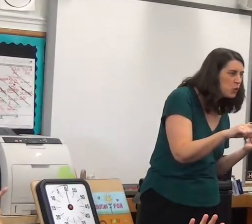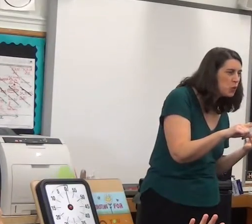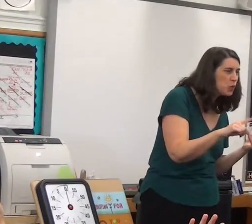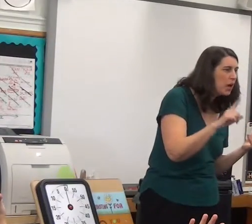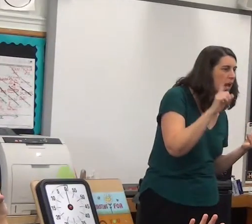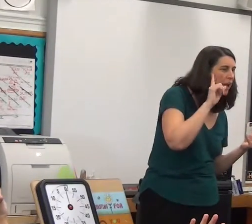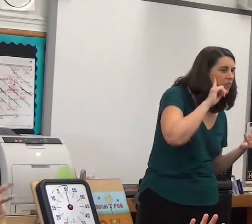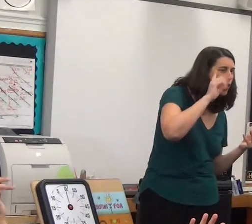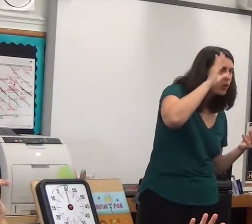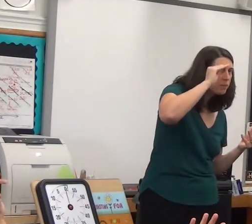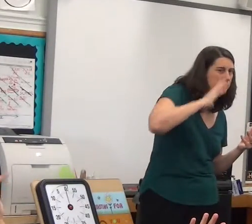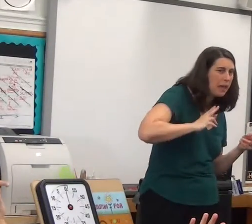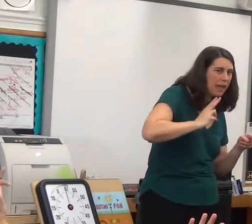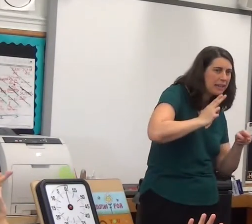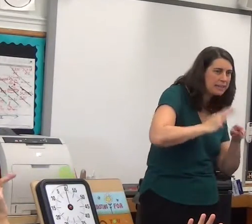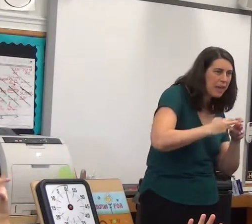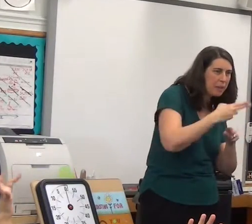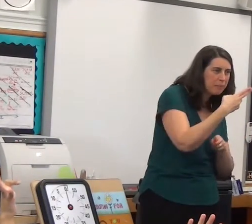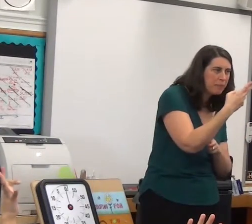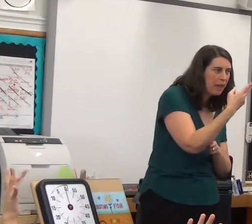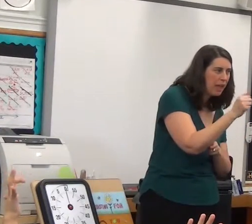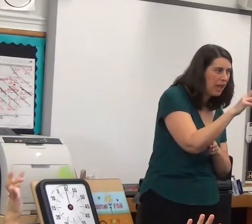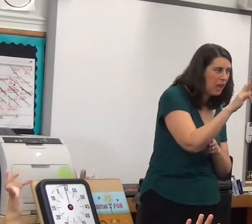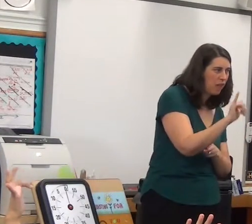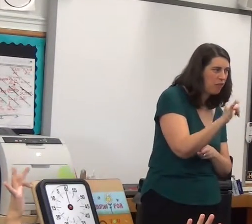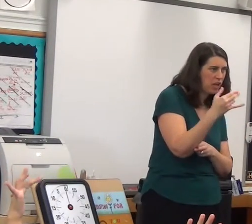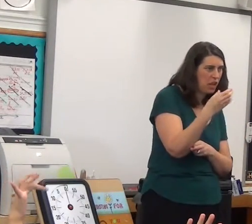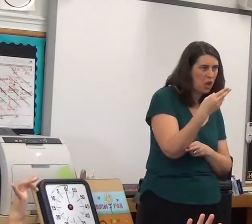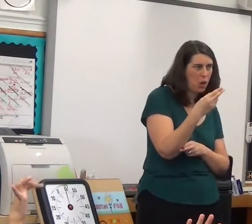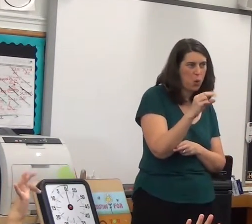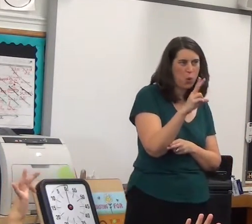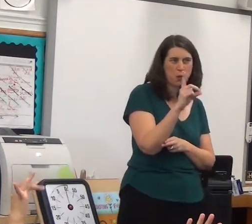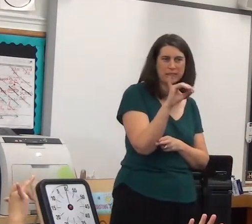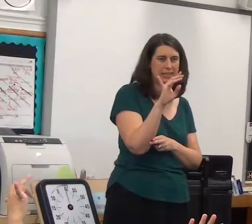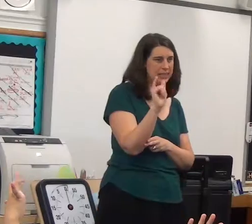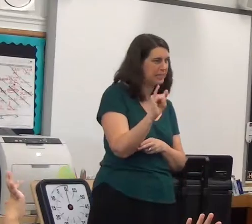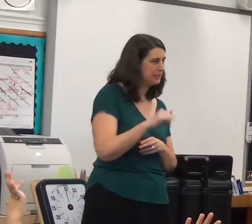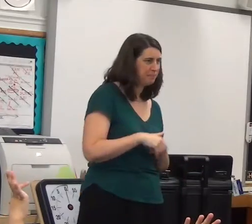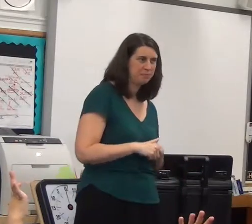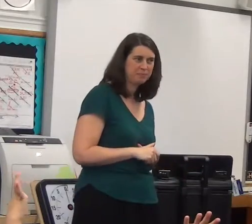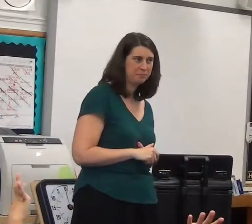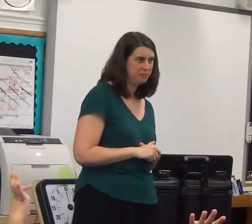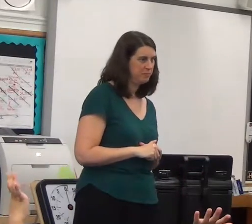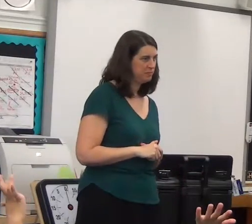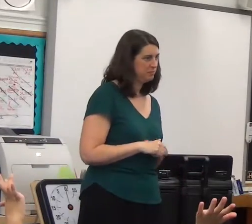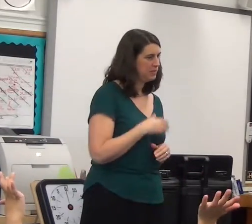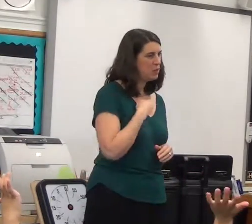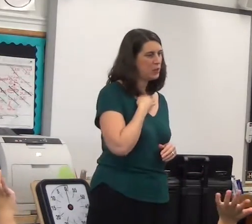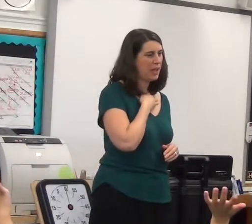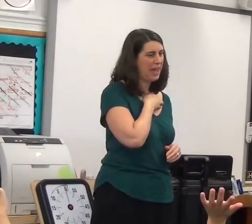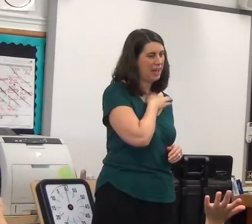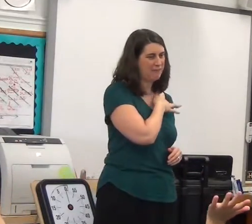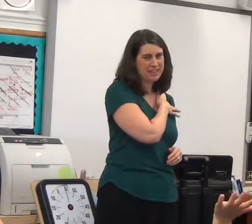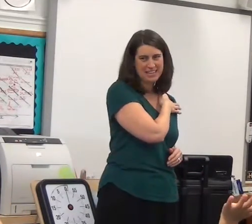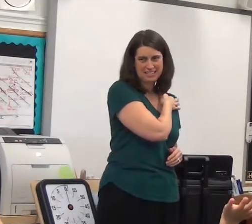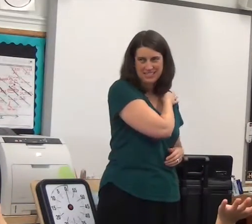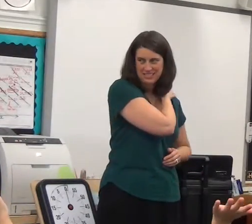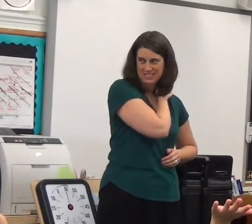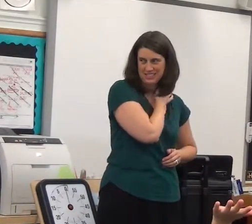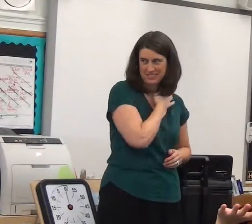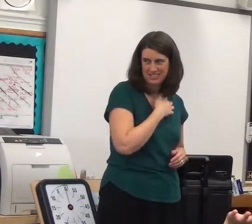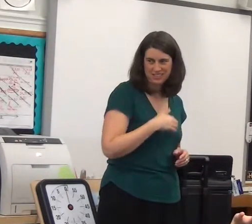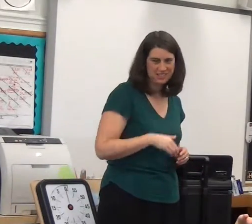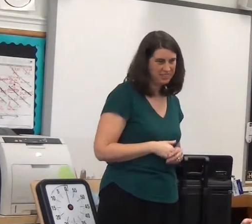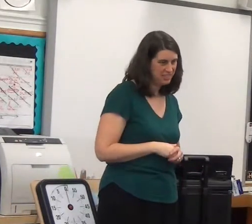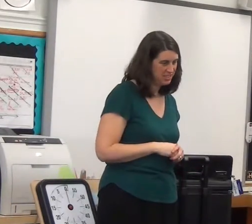Harry Houdini? How many of you have heard of Harry Houdini? No. I hear that. Some of